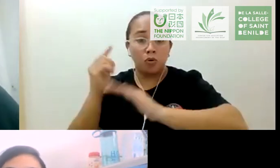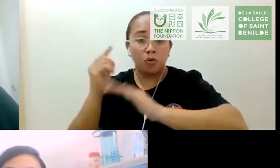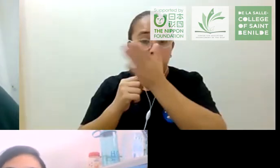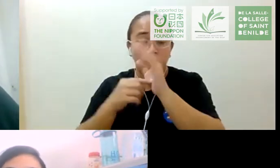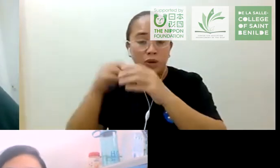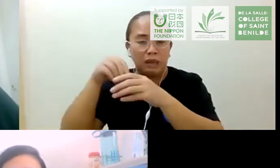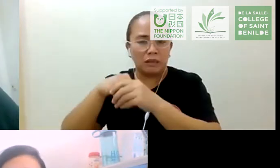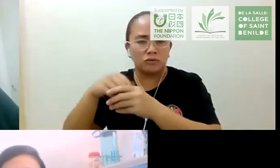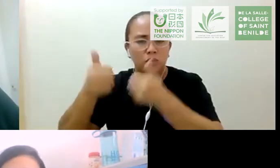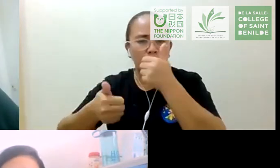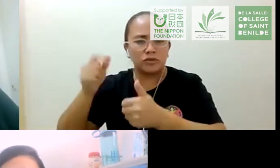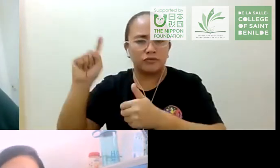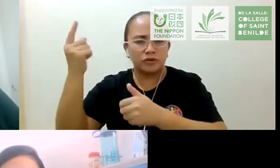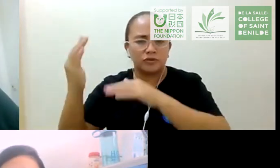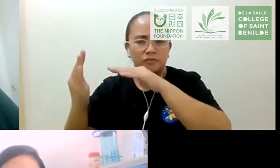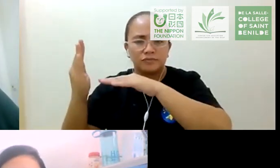which goes first?